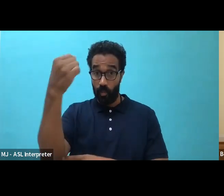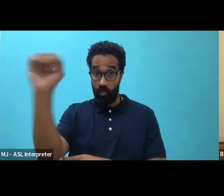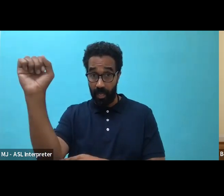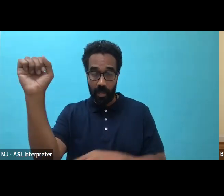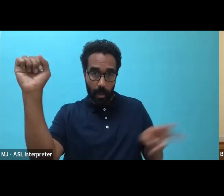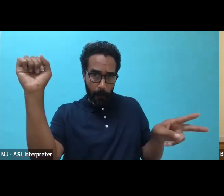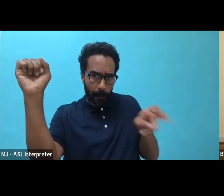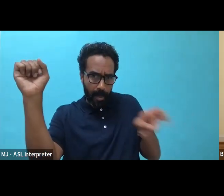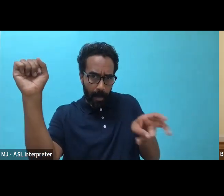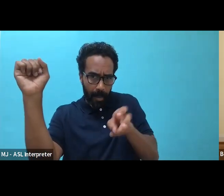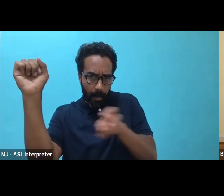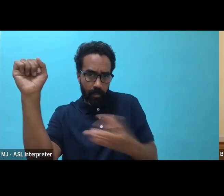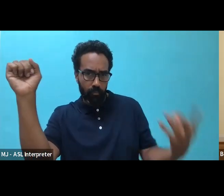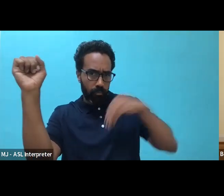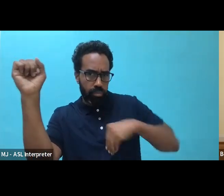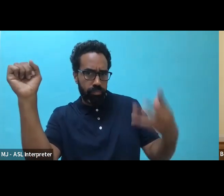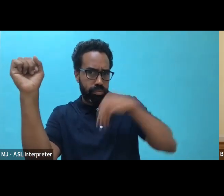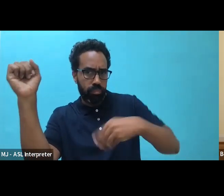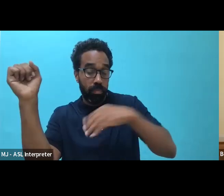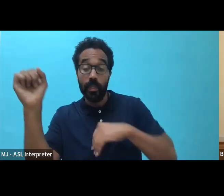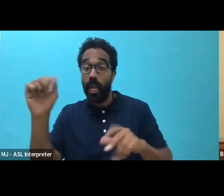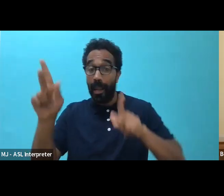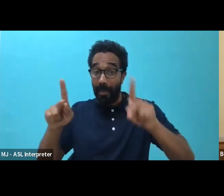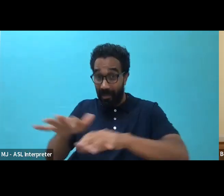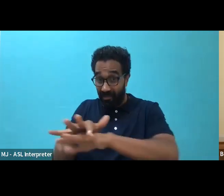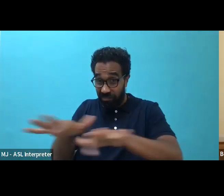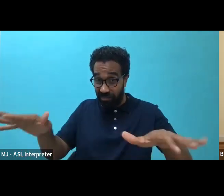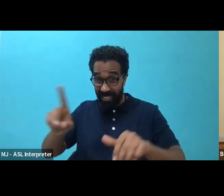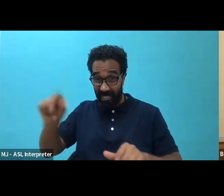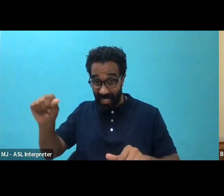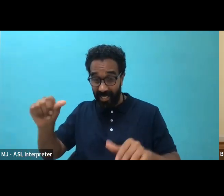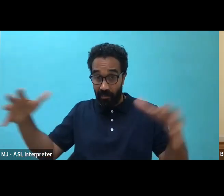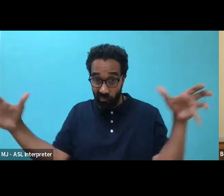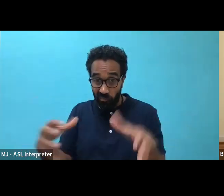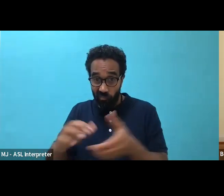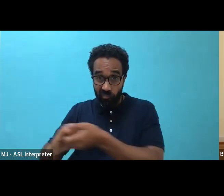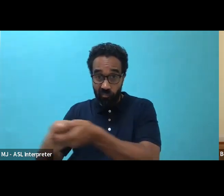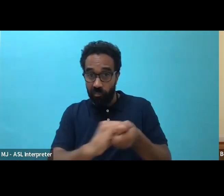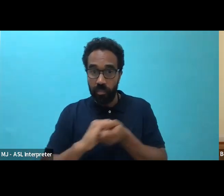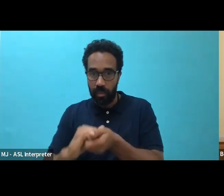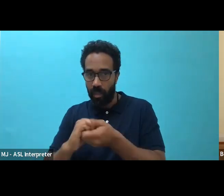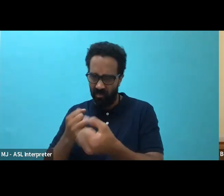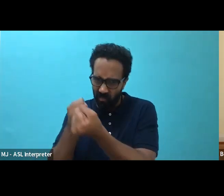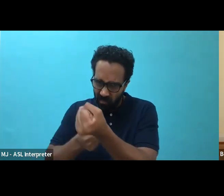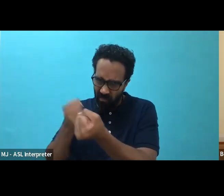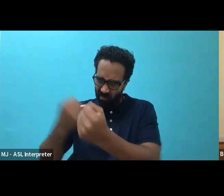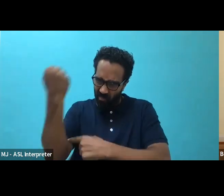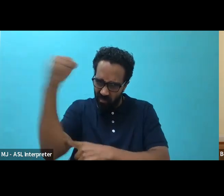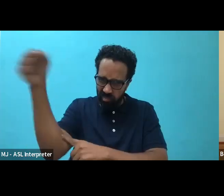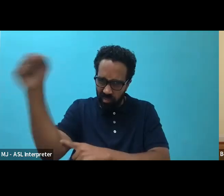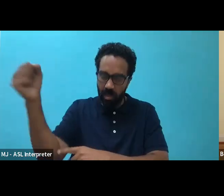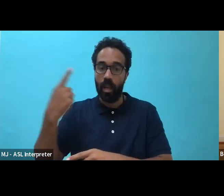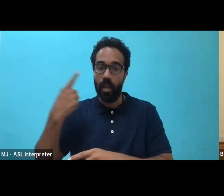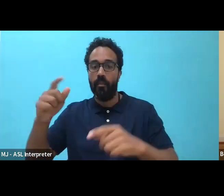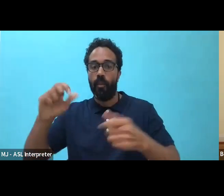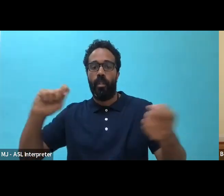together people of differing disabilities to advocate for social change. And that's the most important thing a center can do,